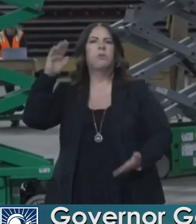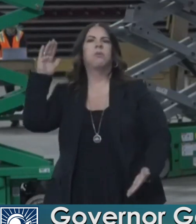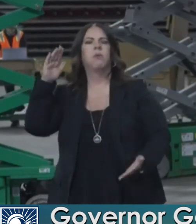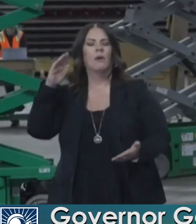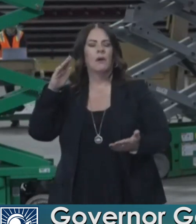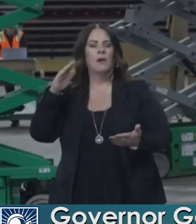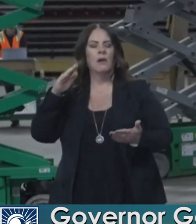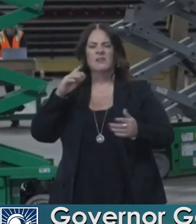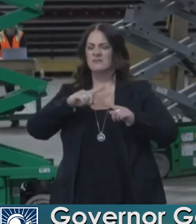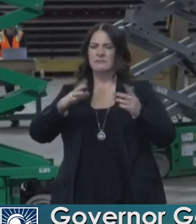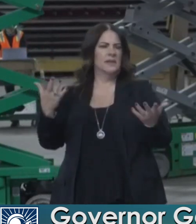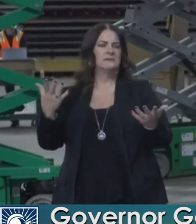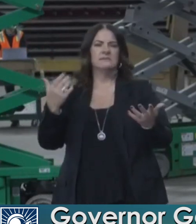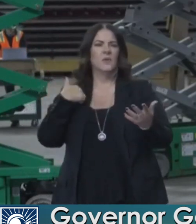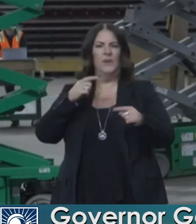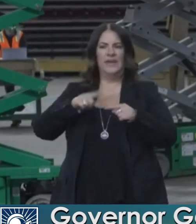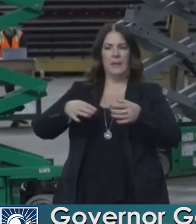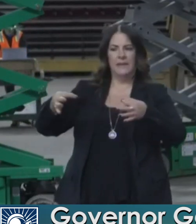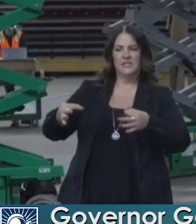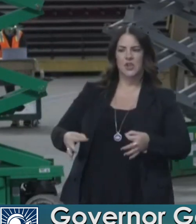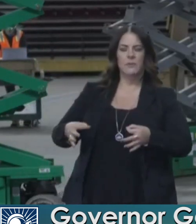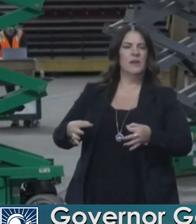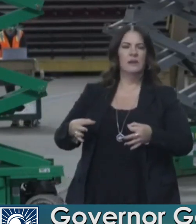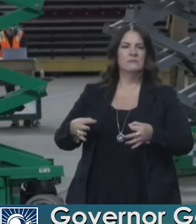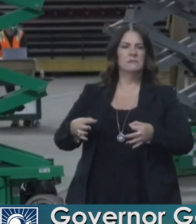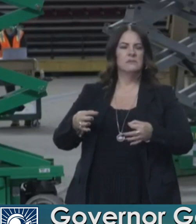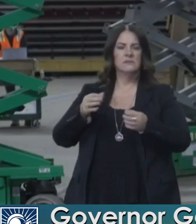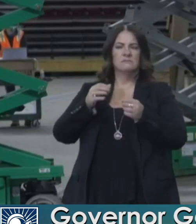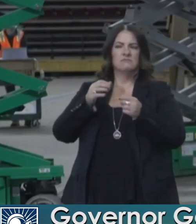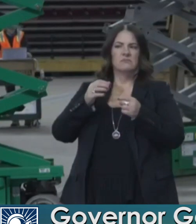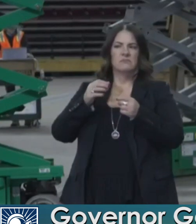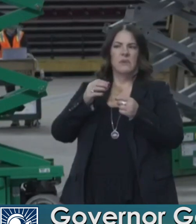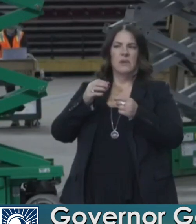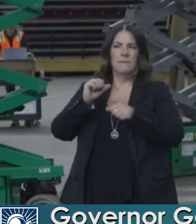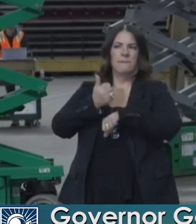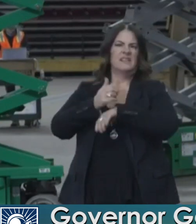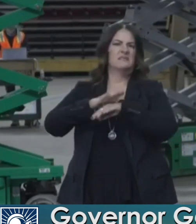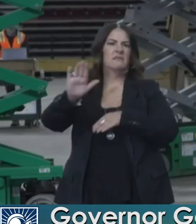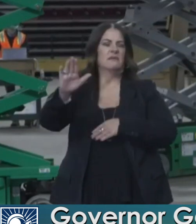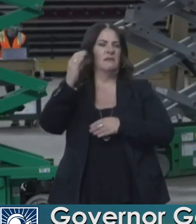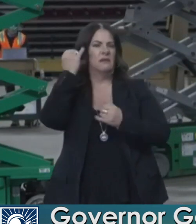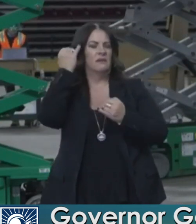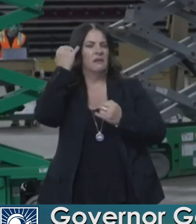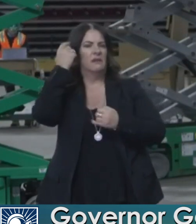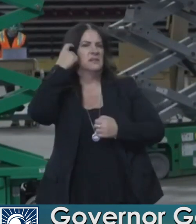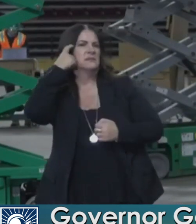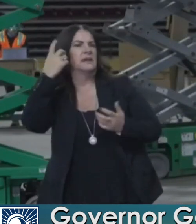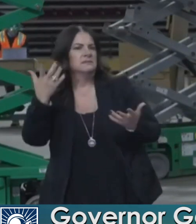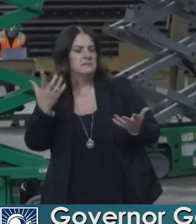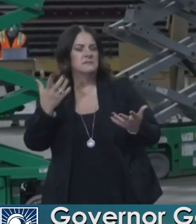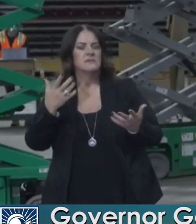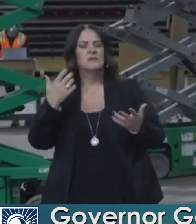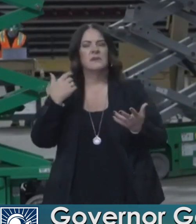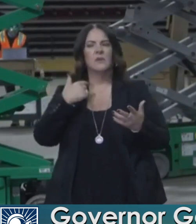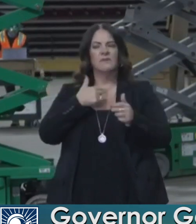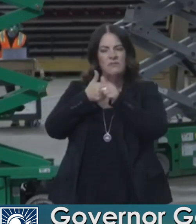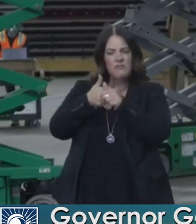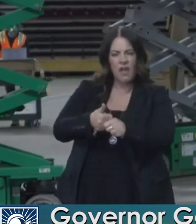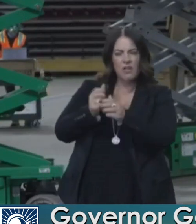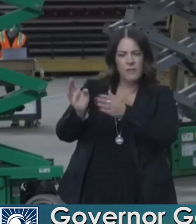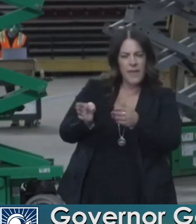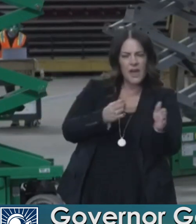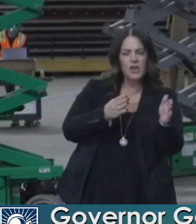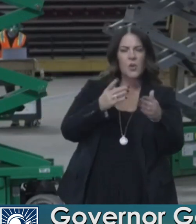have to make any determinations around that speculation. There's no patterns that exist within the state that I'm aware